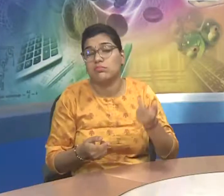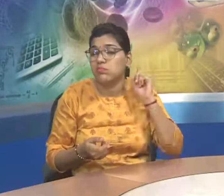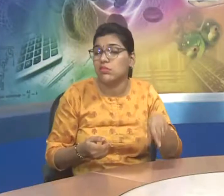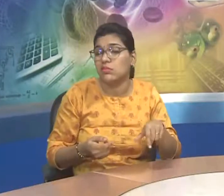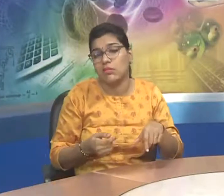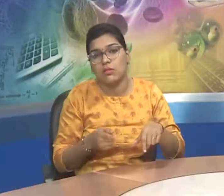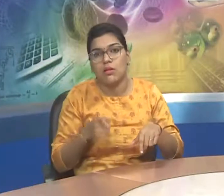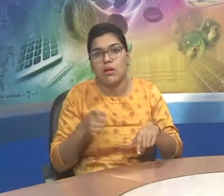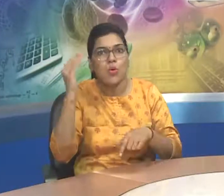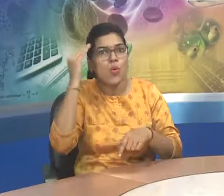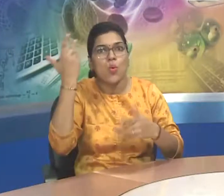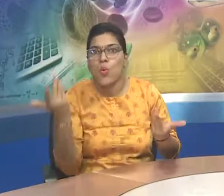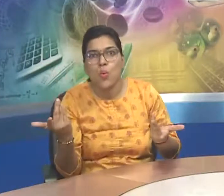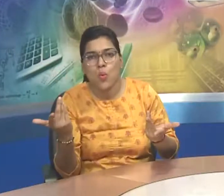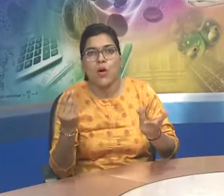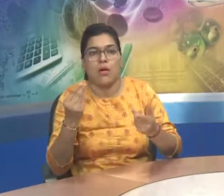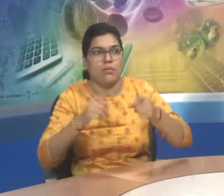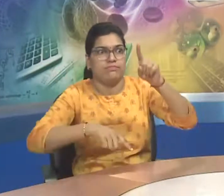of knowledge